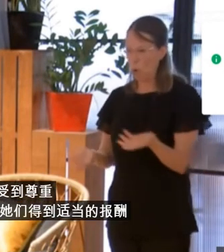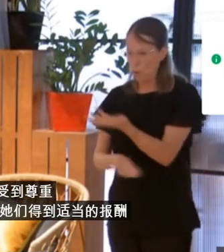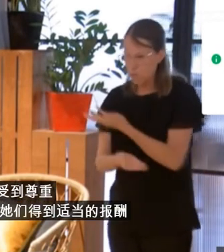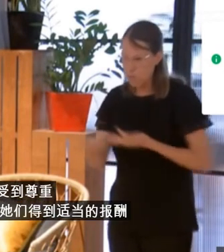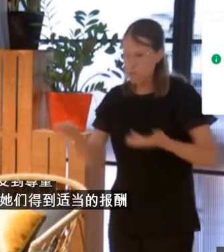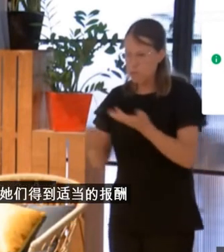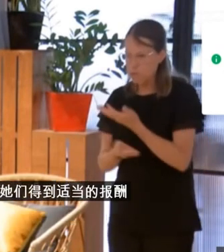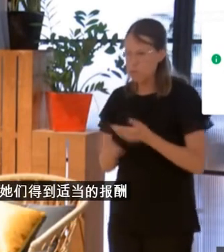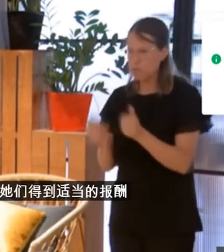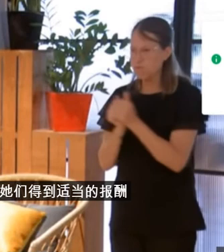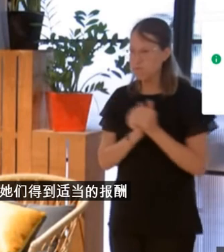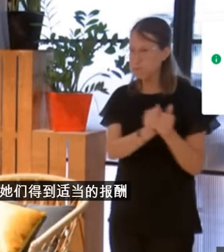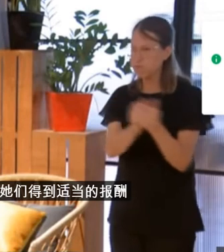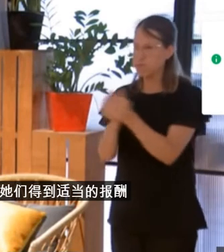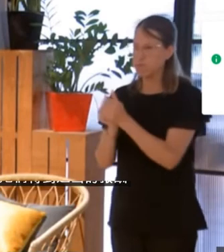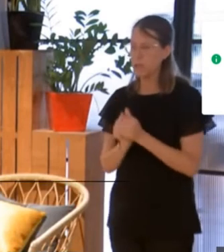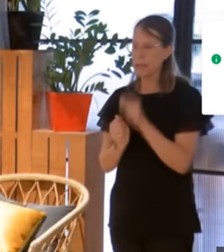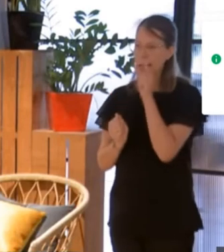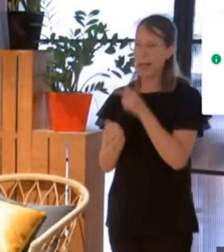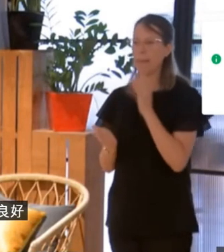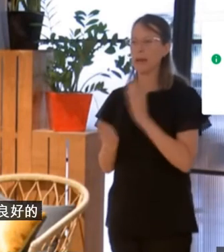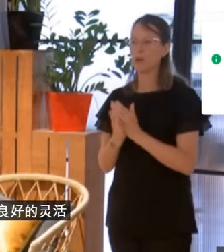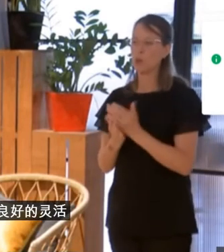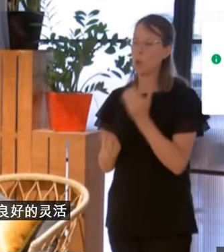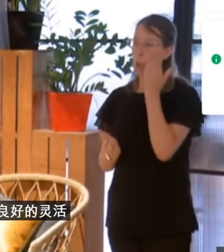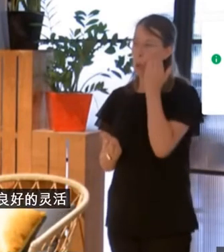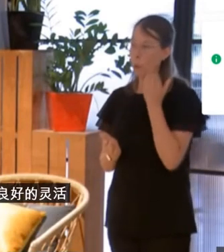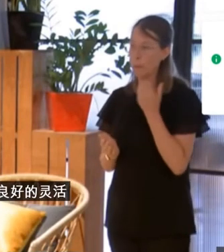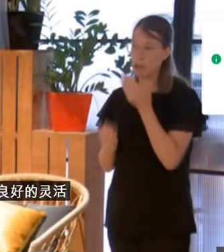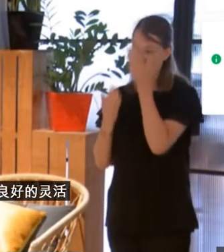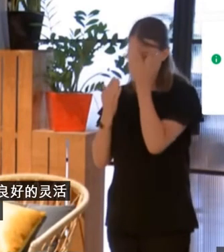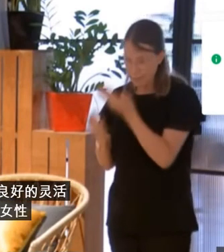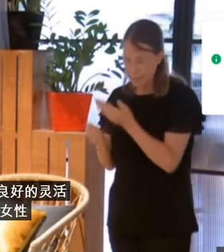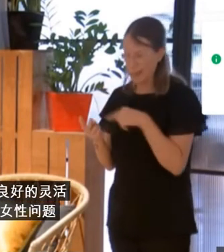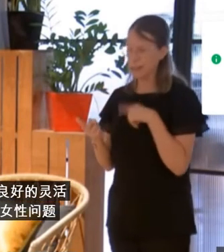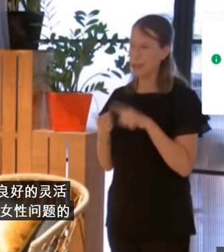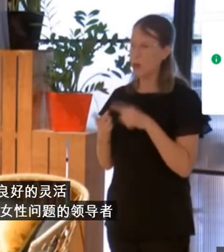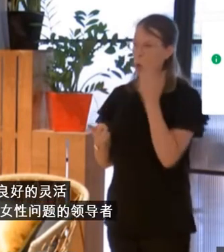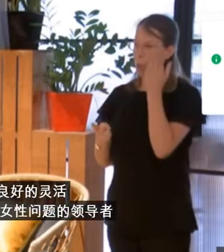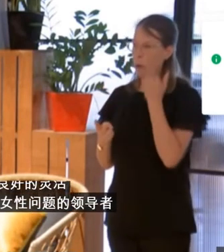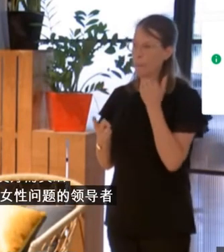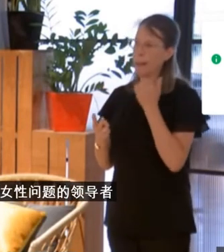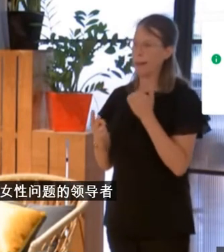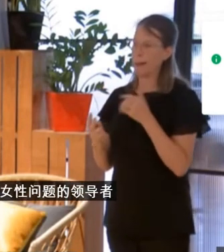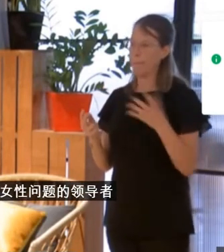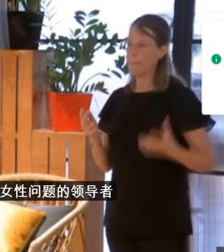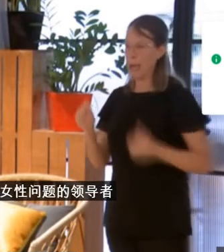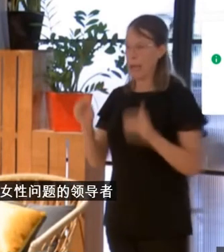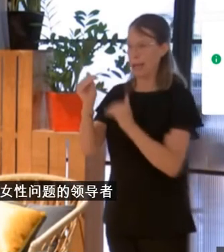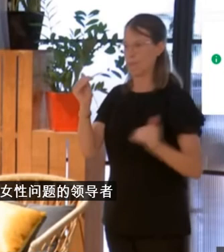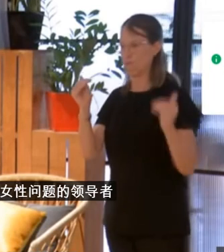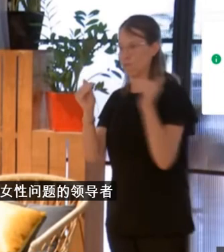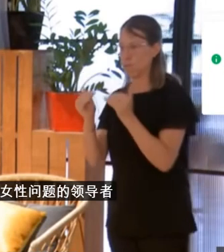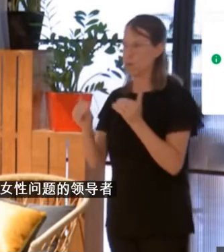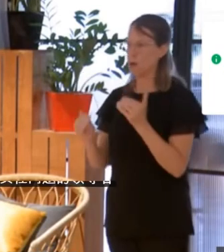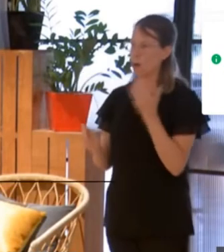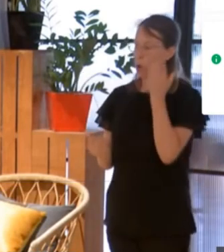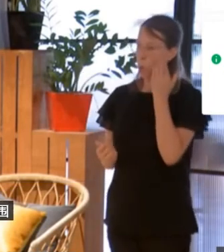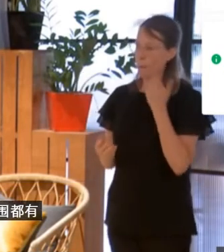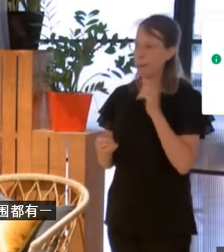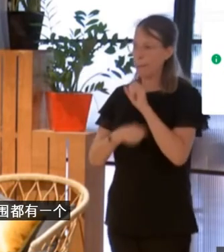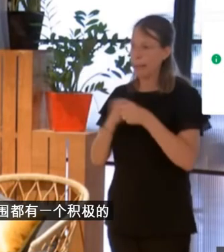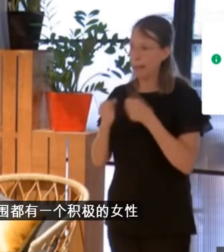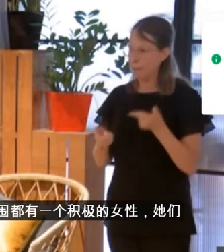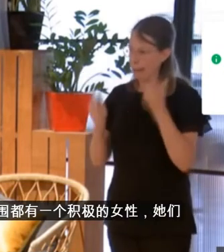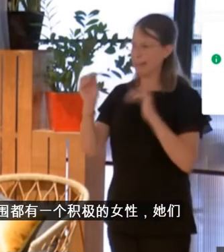they're paid properly, they're able to get into the higher paying jobs where there's good flexible work, they become leaders. To the question about women around the table, of course,